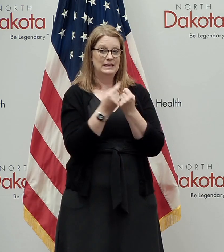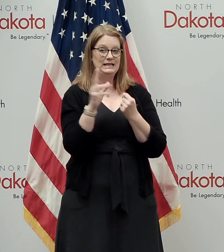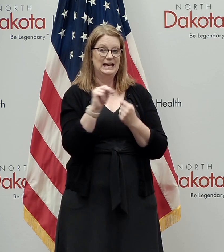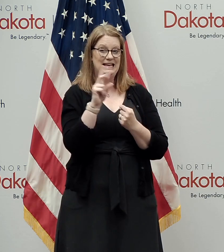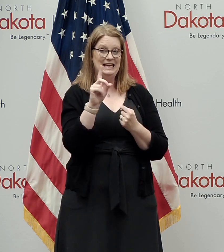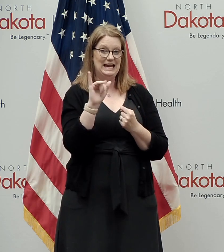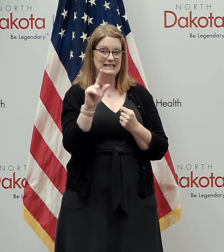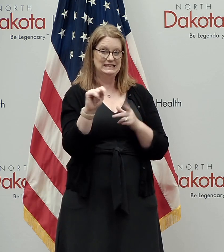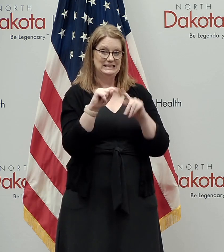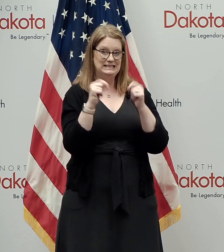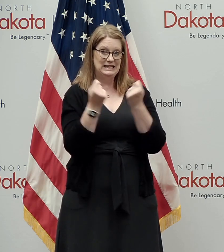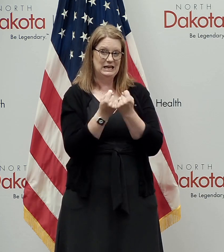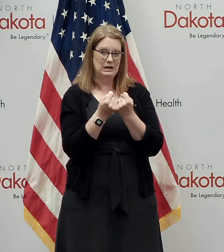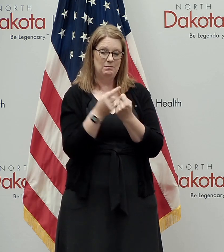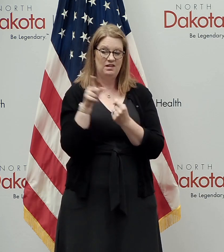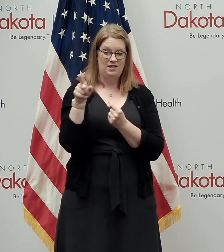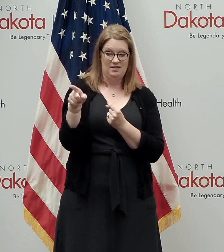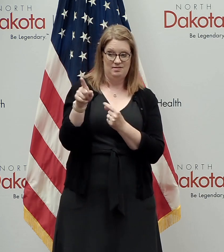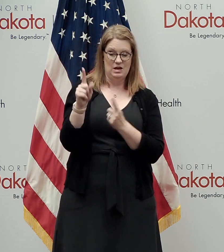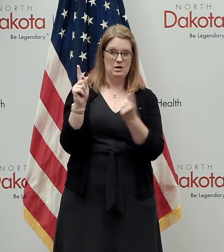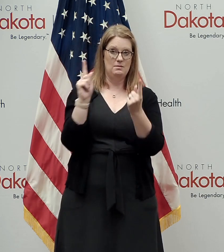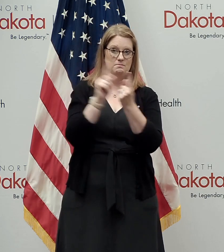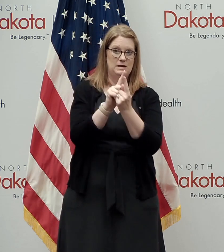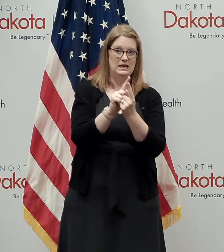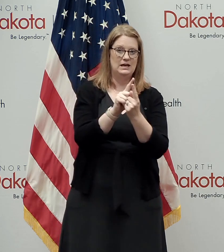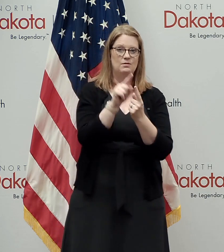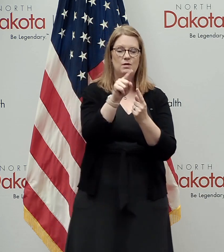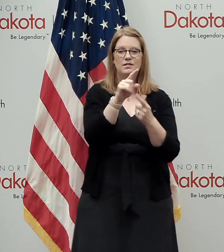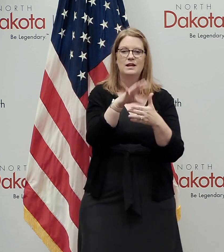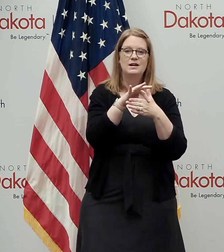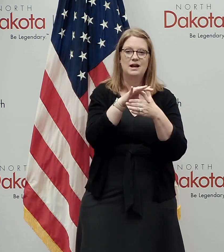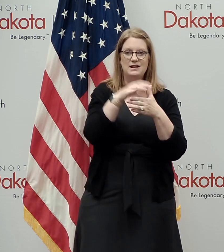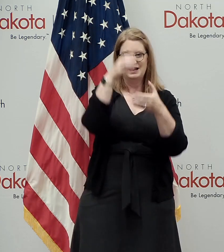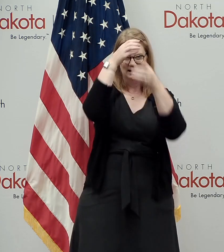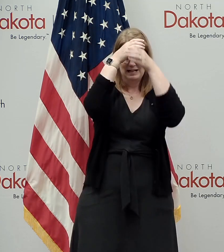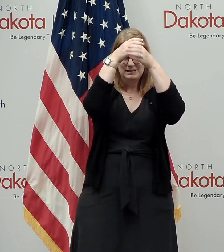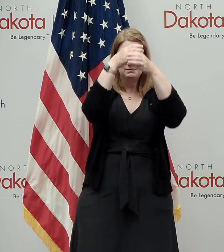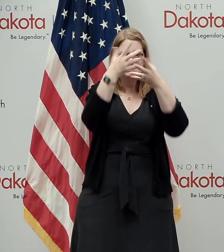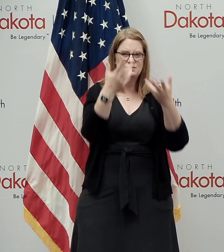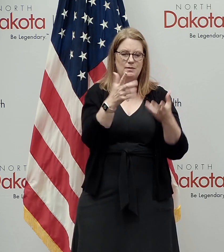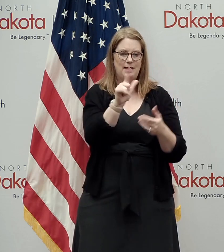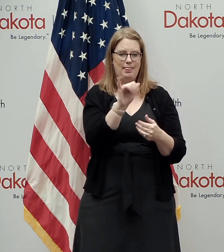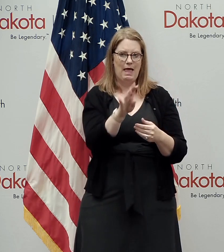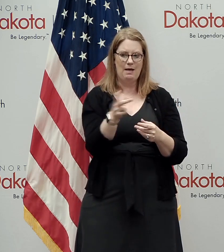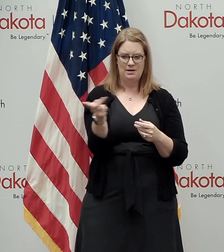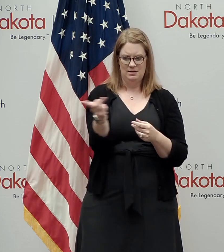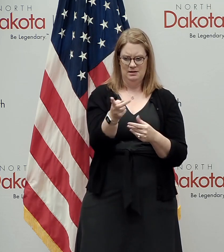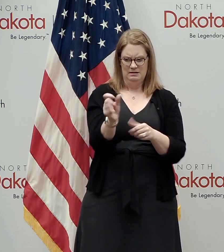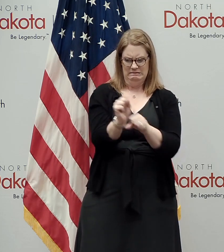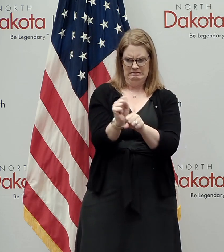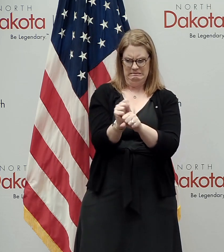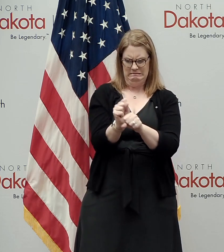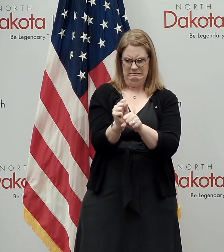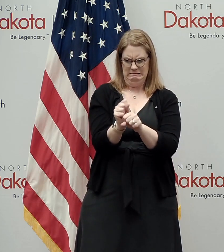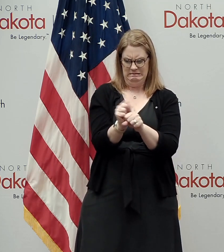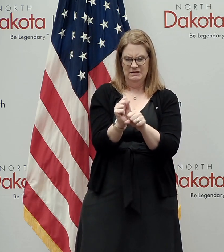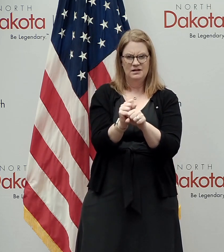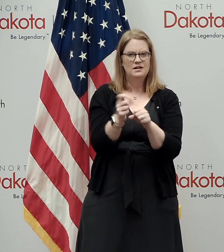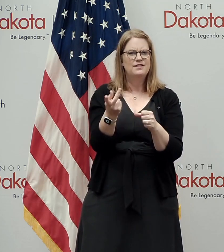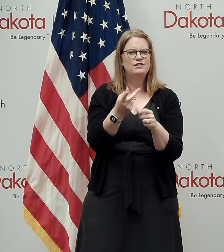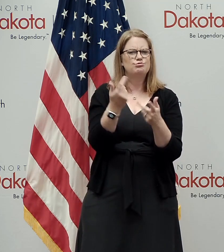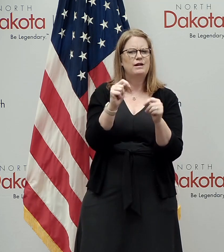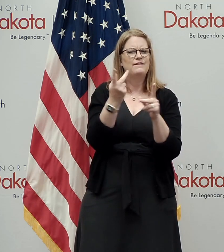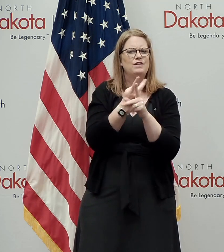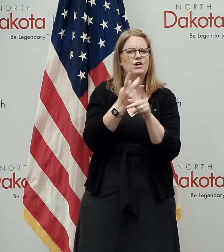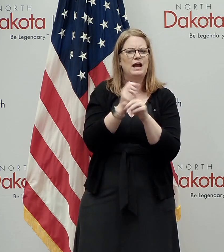NDIT team. They're meeting with the content experts from our own lab, and we've got to work to be able to streamline that.